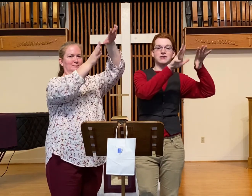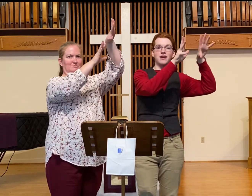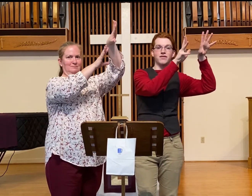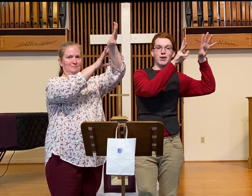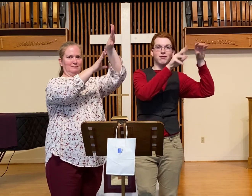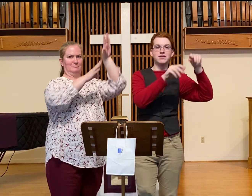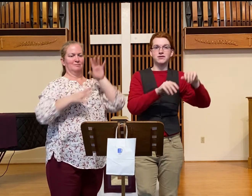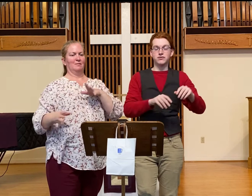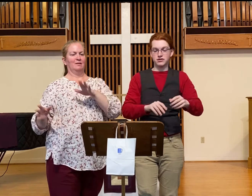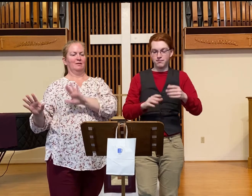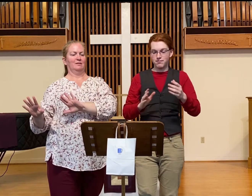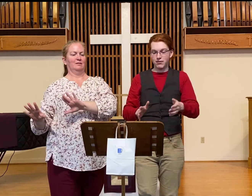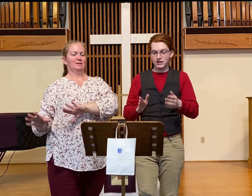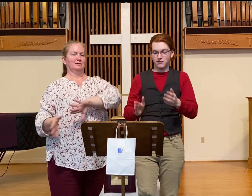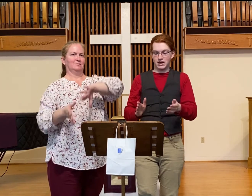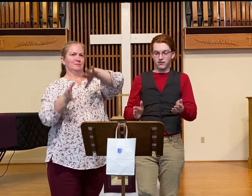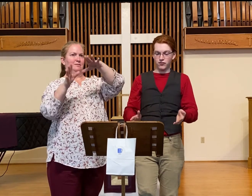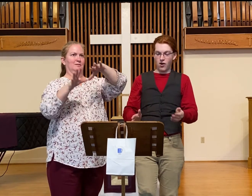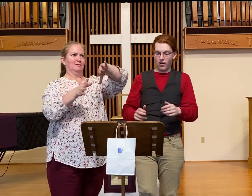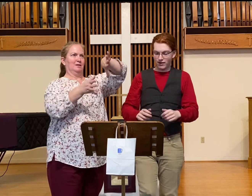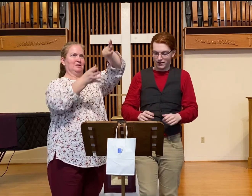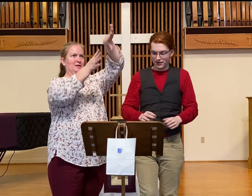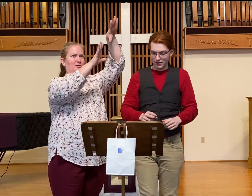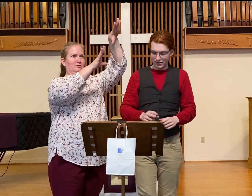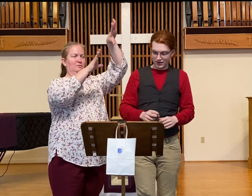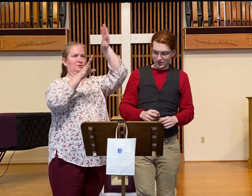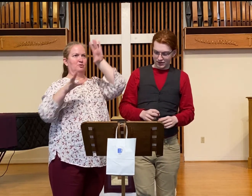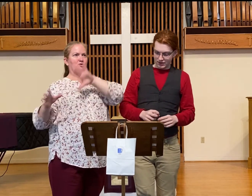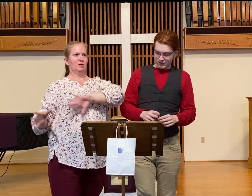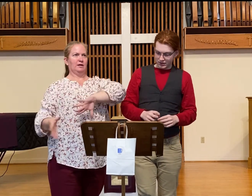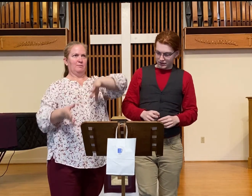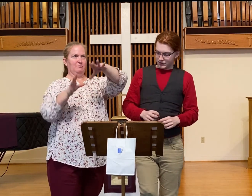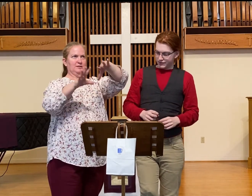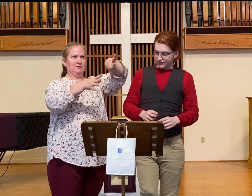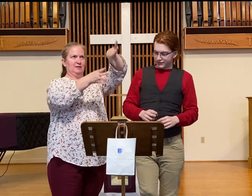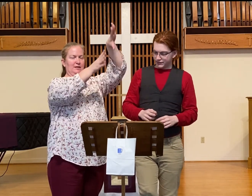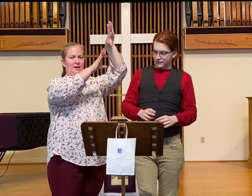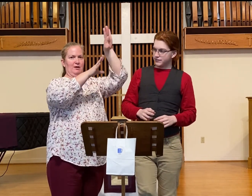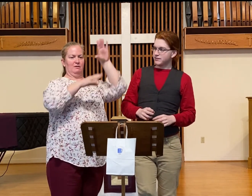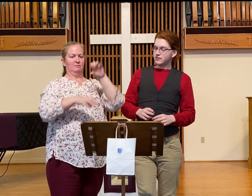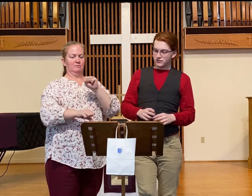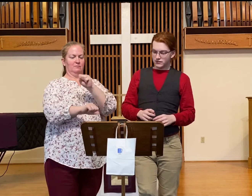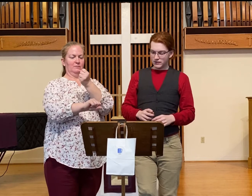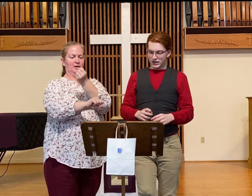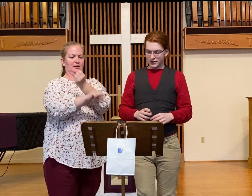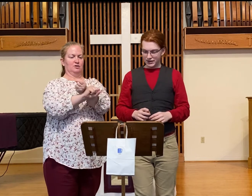side of a mountain. So it's a mountain made of rock. It's like you're drawing a mountain in the air, and it's yeah. a